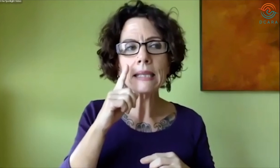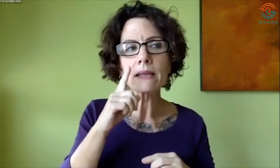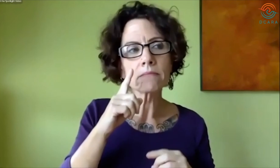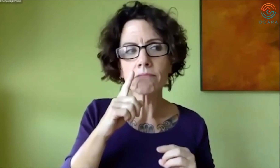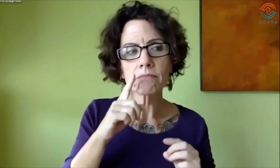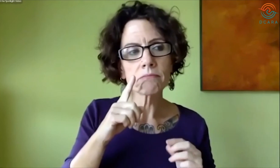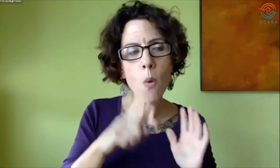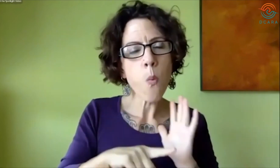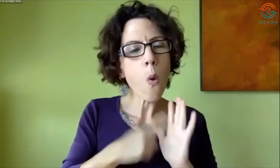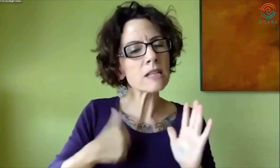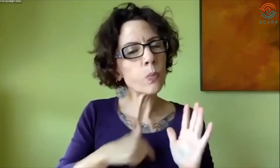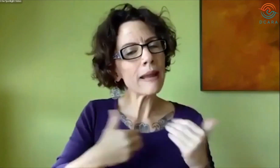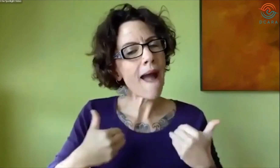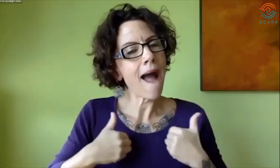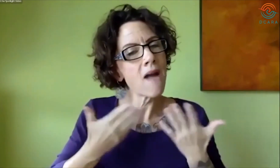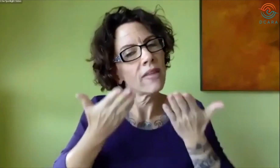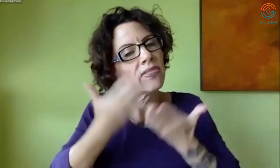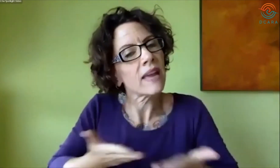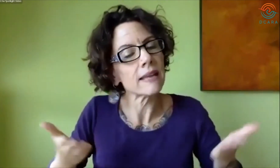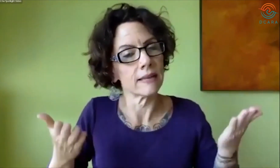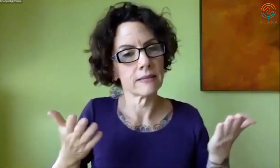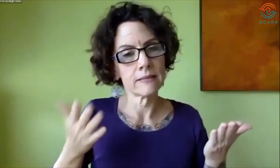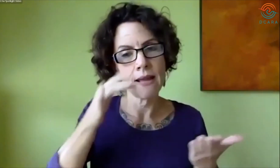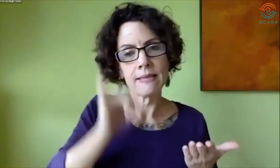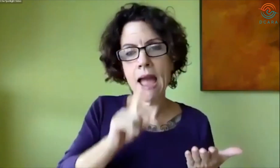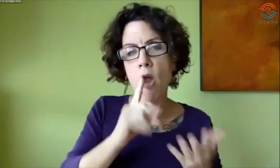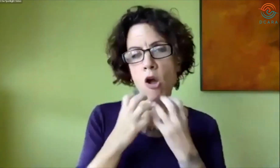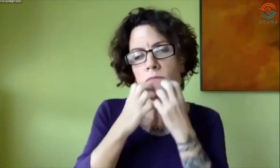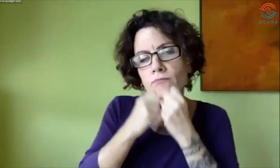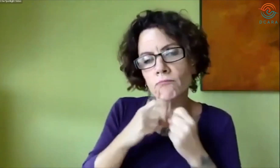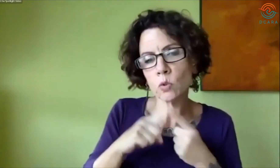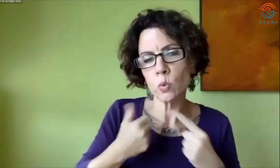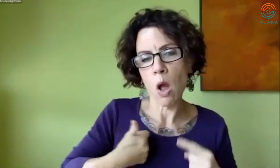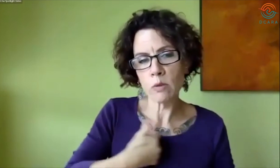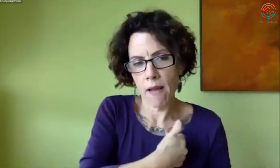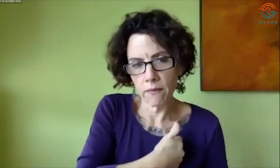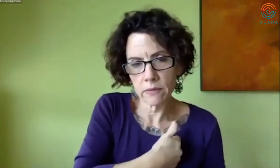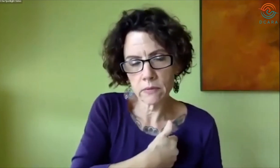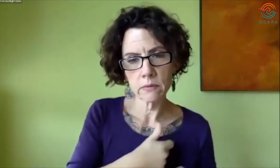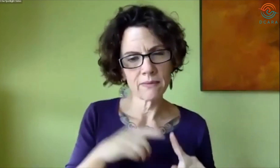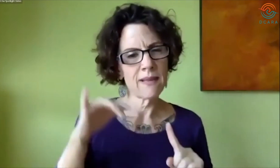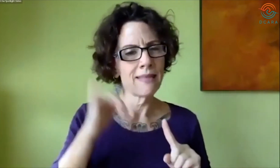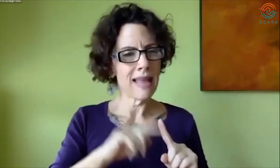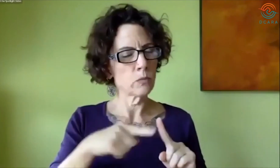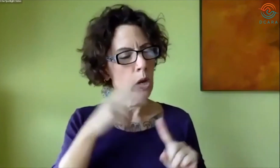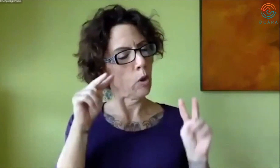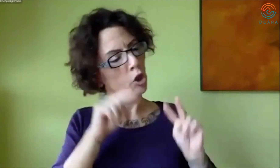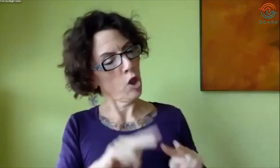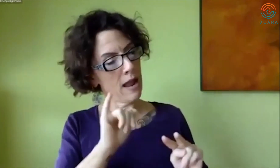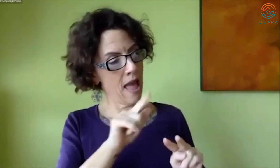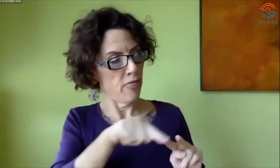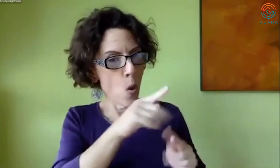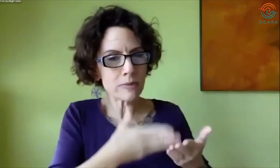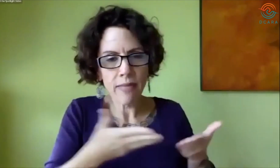I think that once we have things that are precious to us